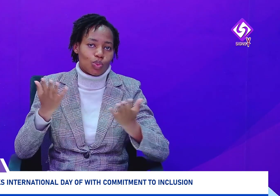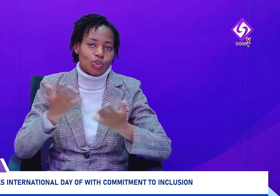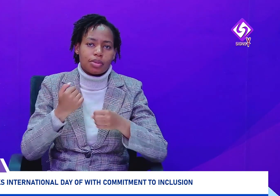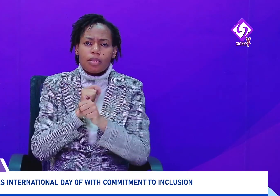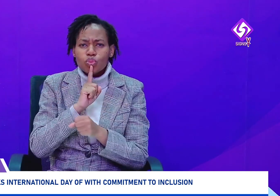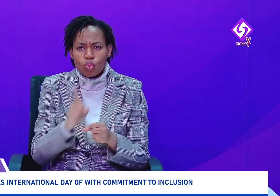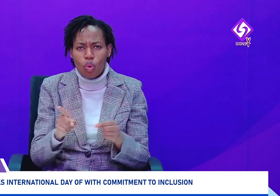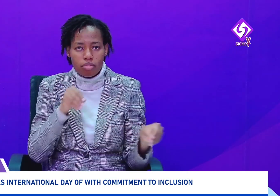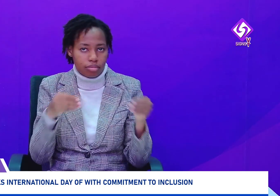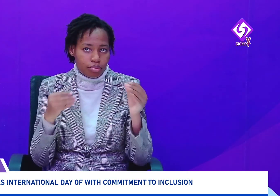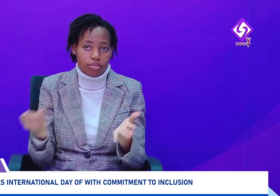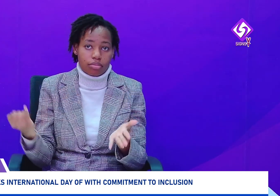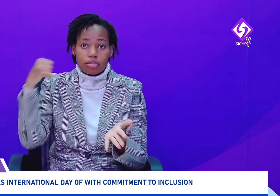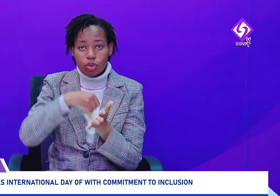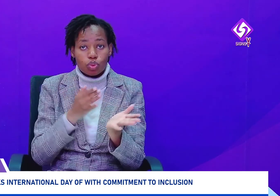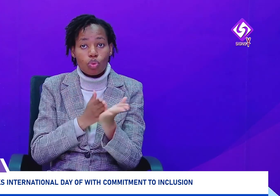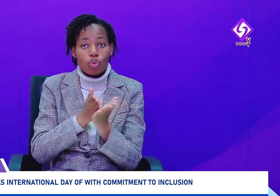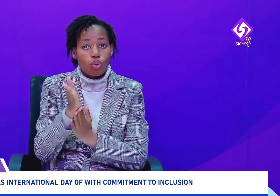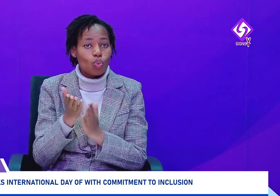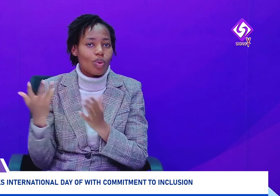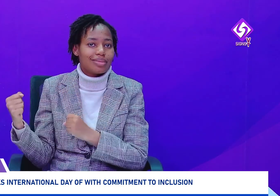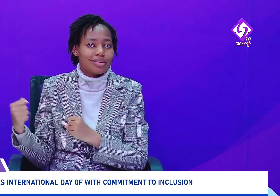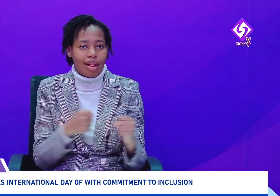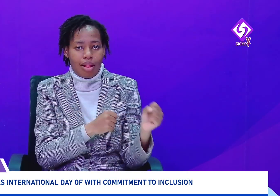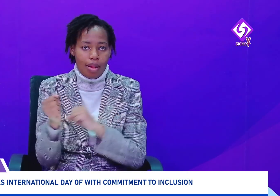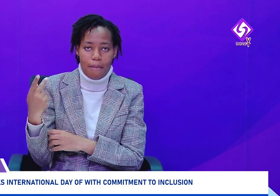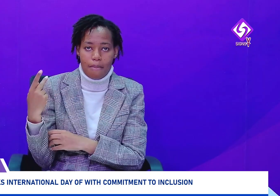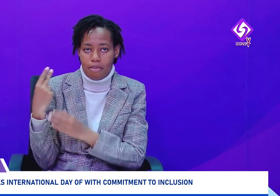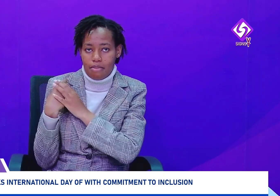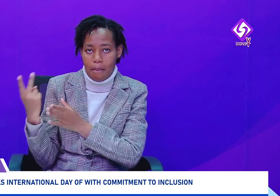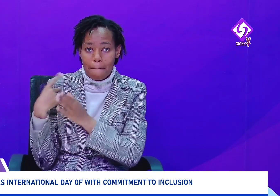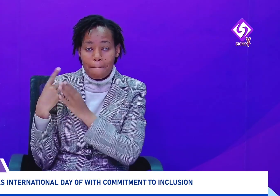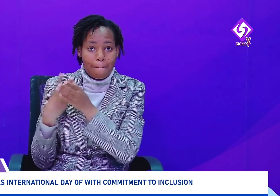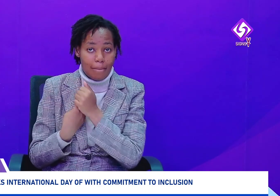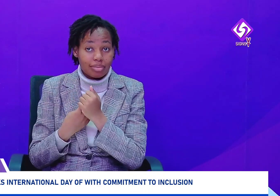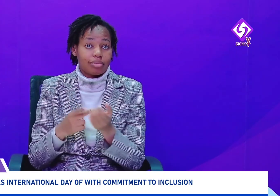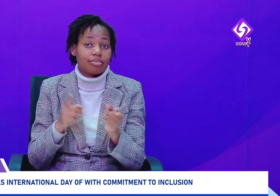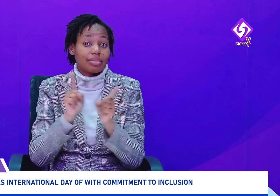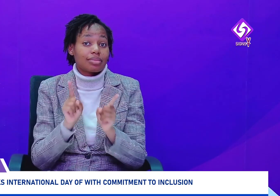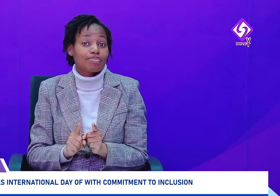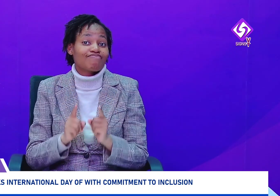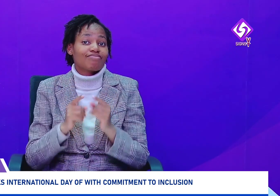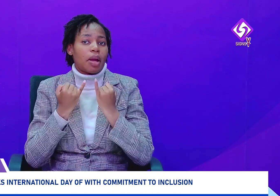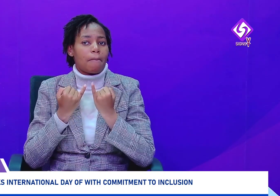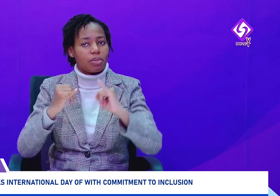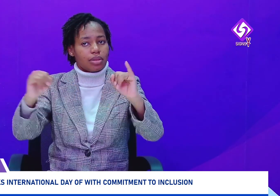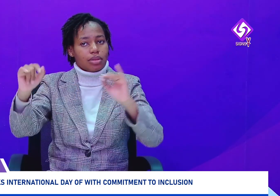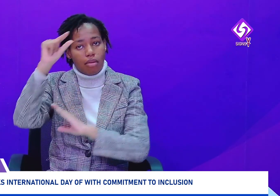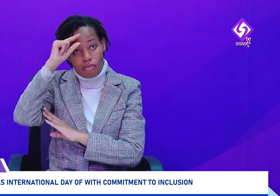Representing the Council, Director Freda Lenayasa reaffirmed the body's dedication to ensuring